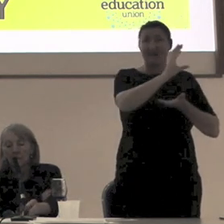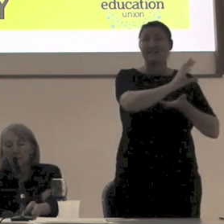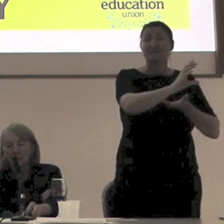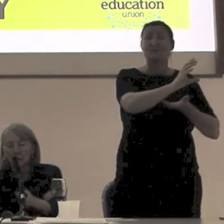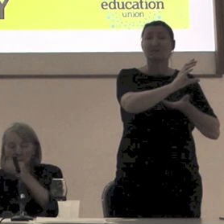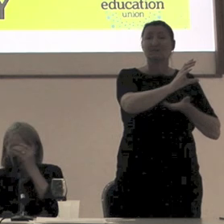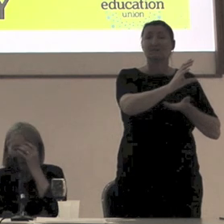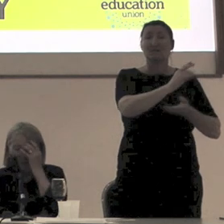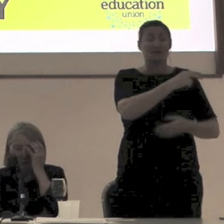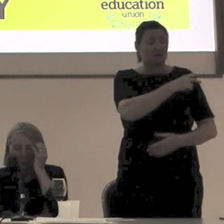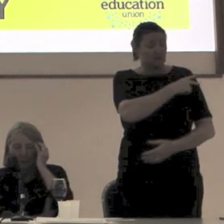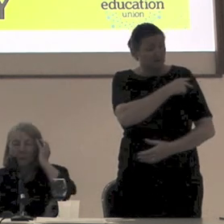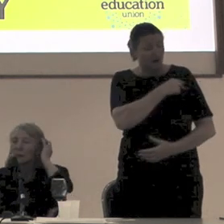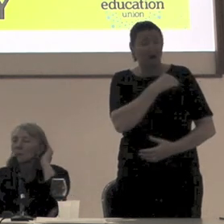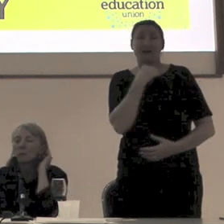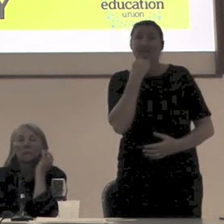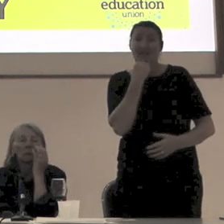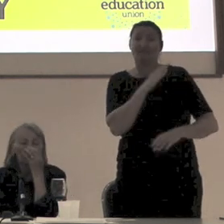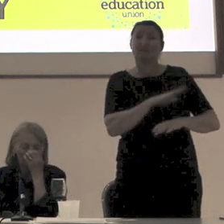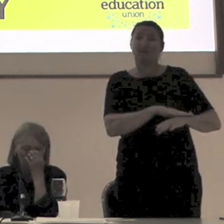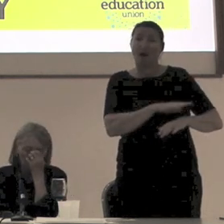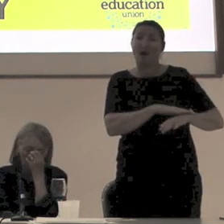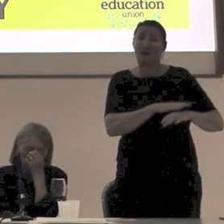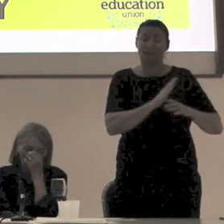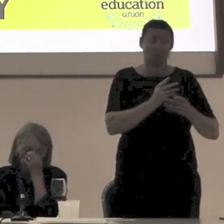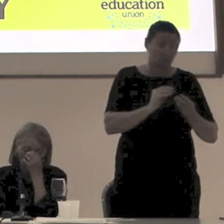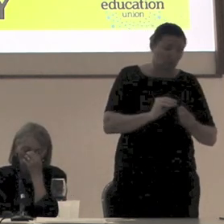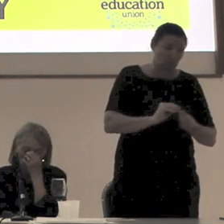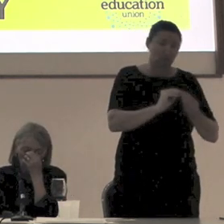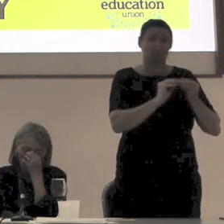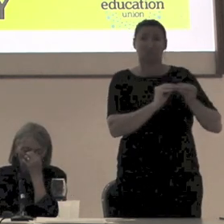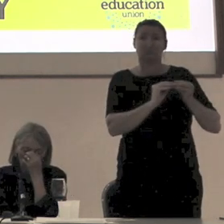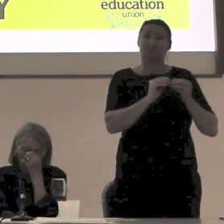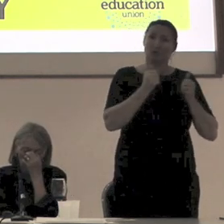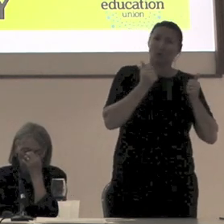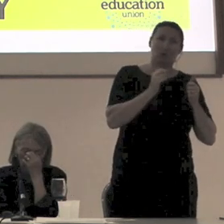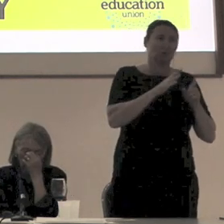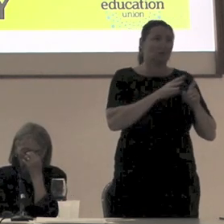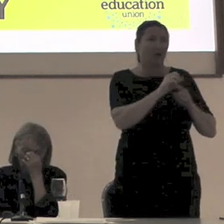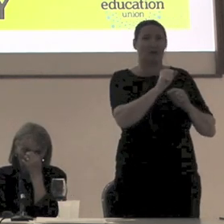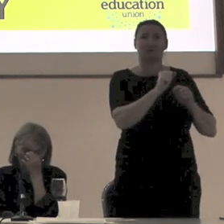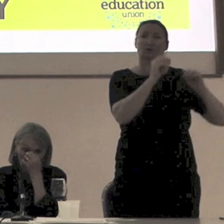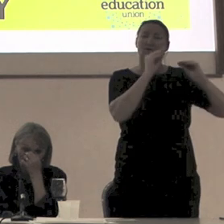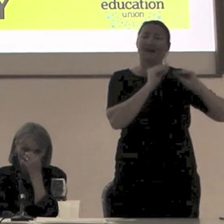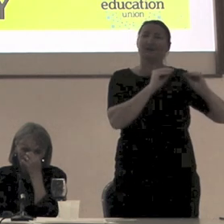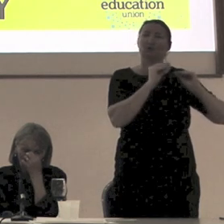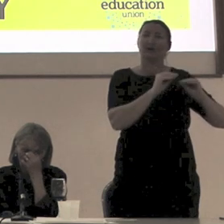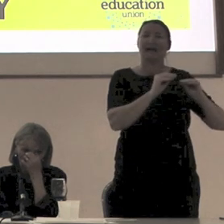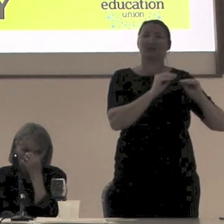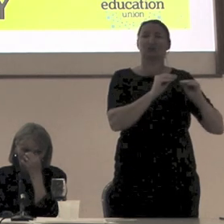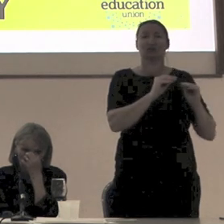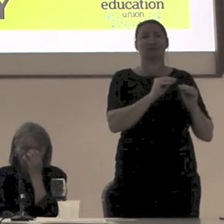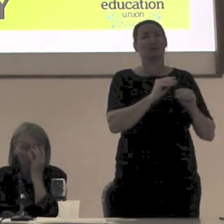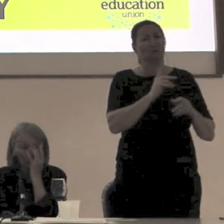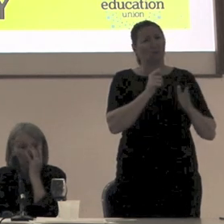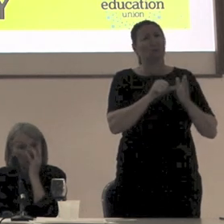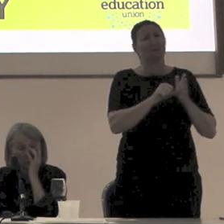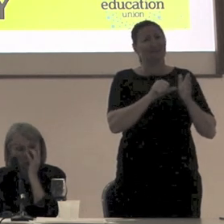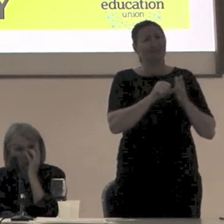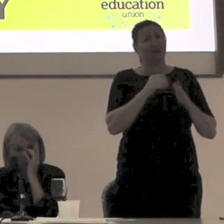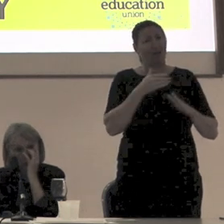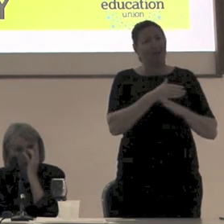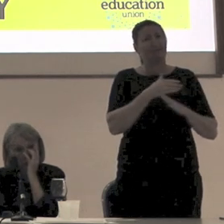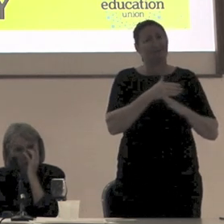jobs properly, and changing the overall culture of education. It's going to be no easy feat, but